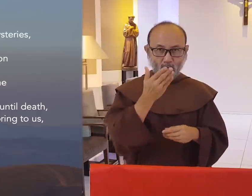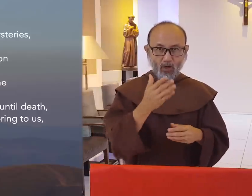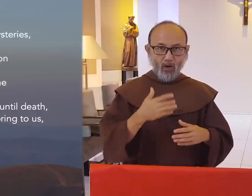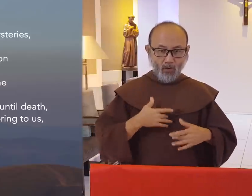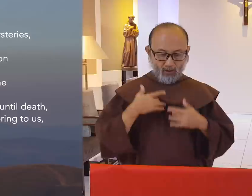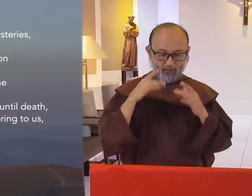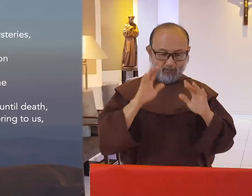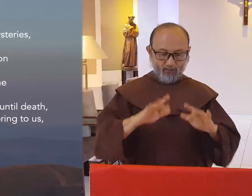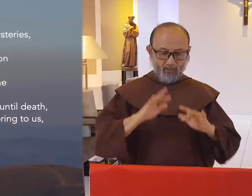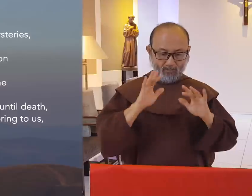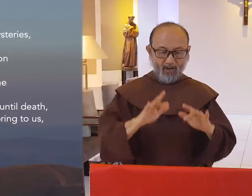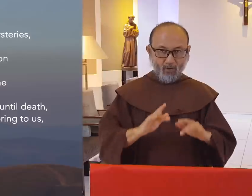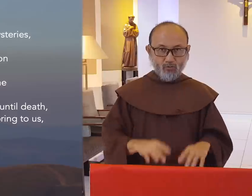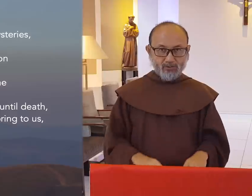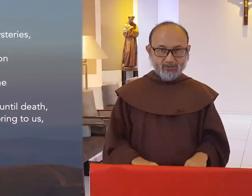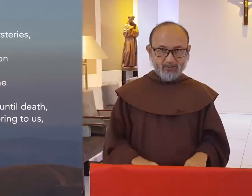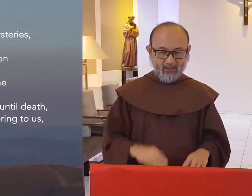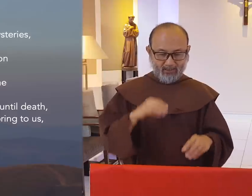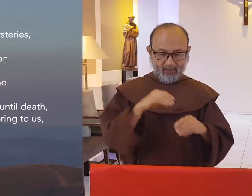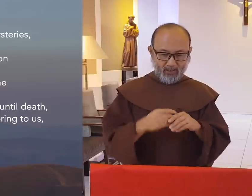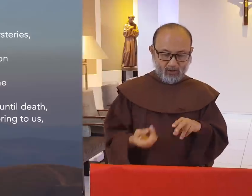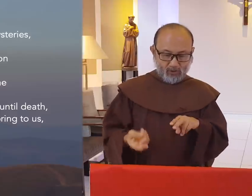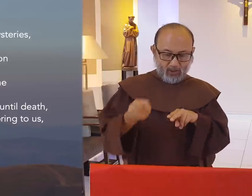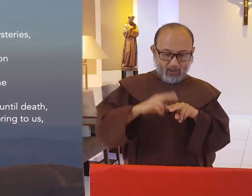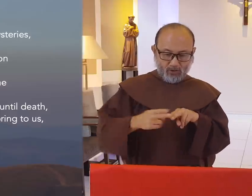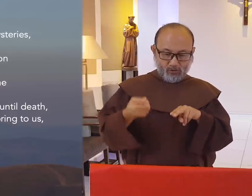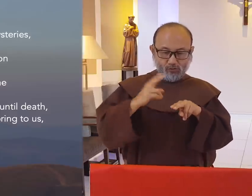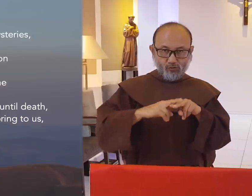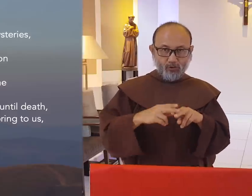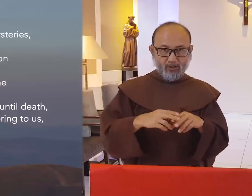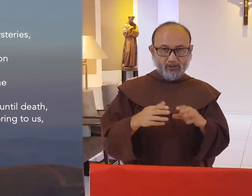compassion an increase of that faith